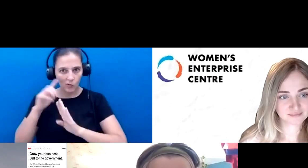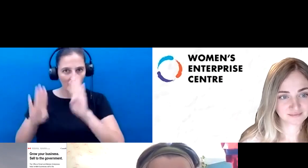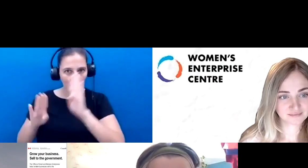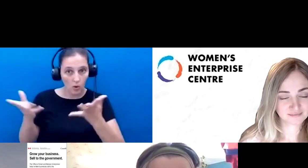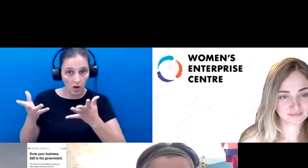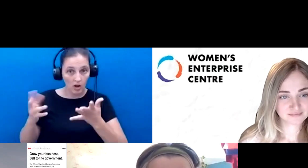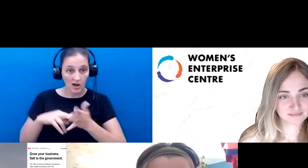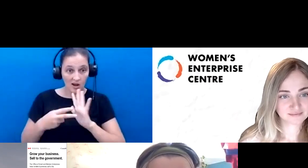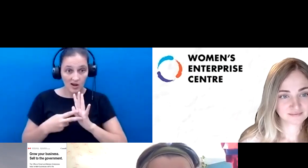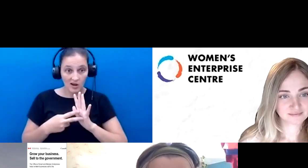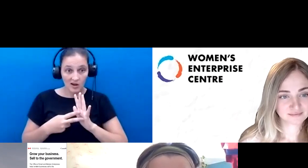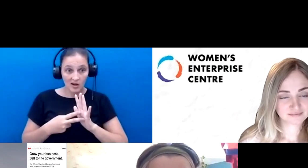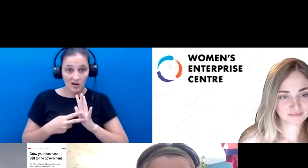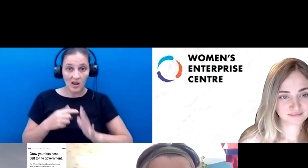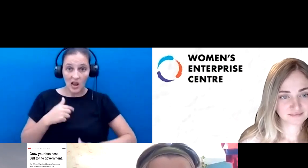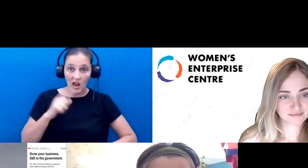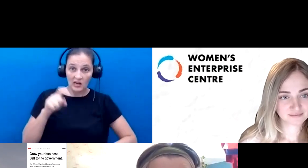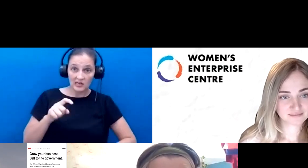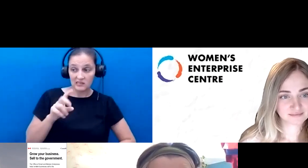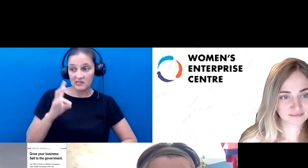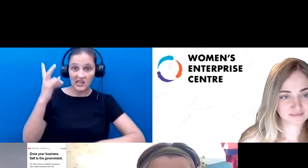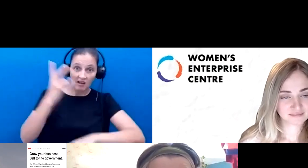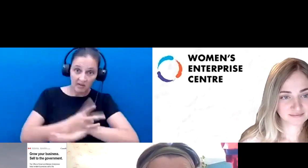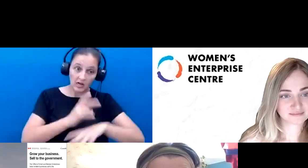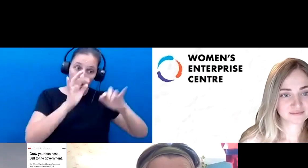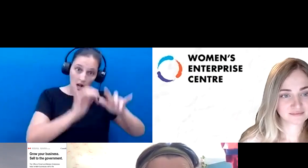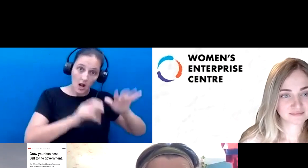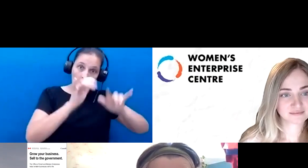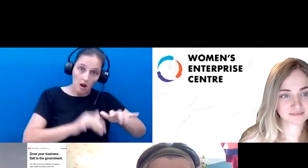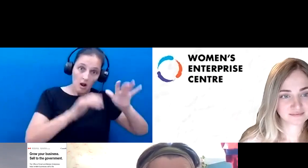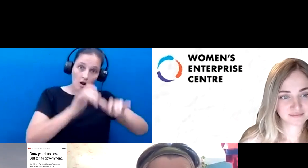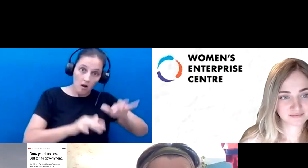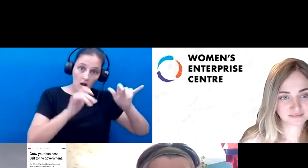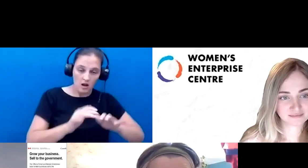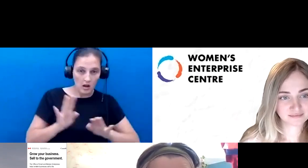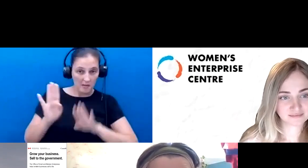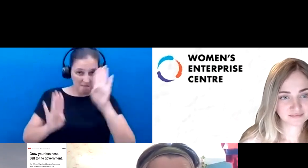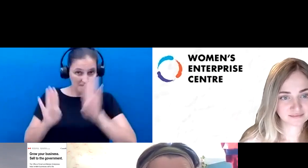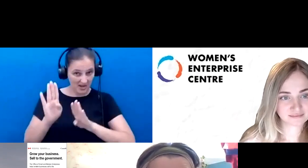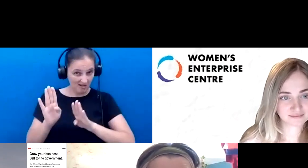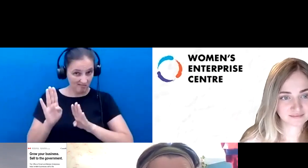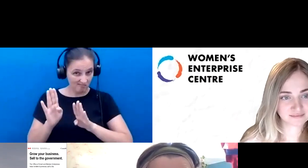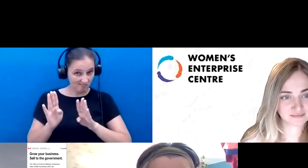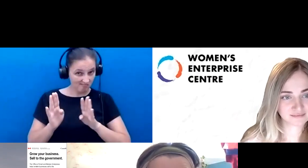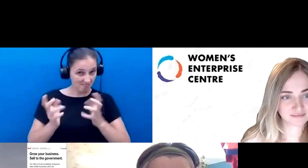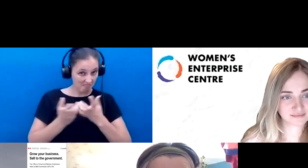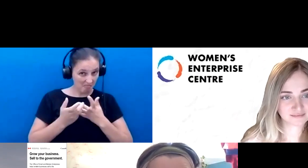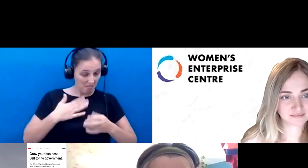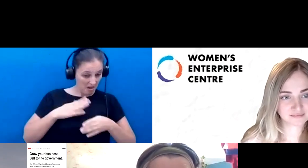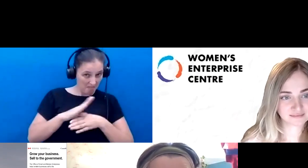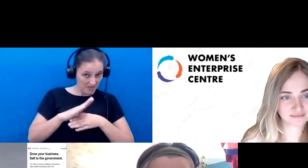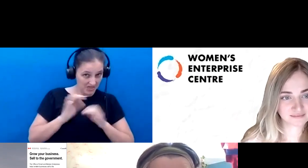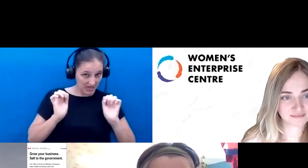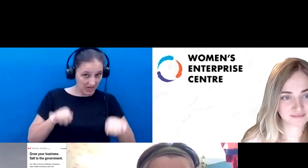devote 70 days to just to create a bid? Is that, you know, within my company's capacity and scope? Is this something